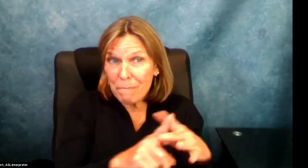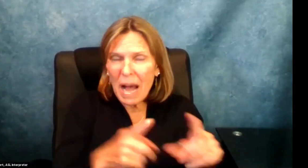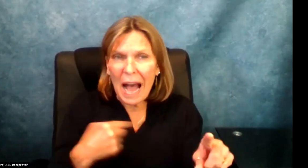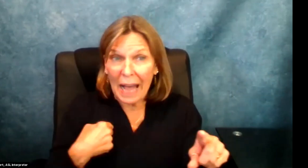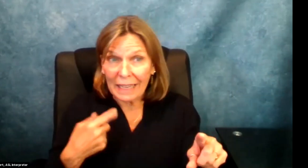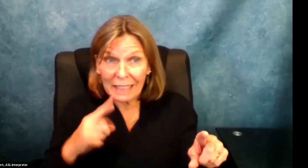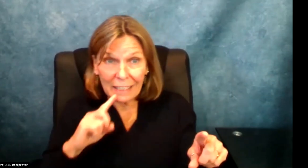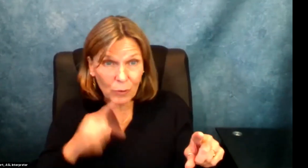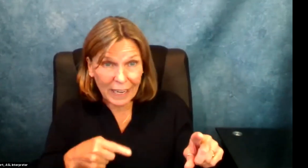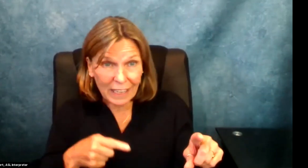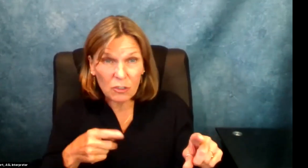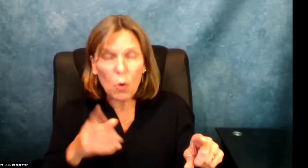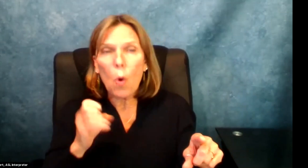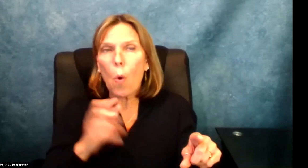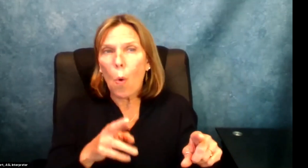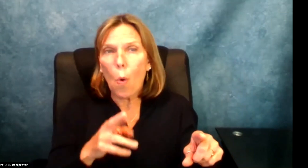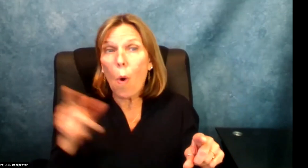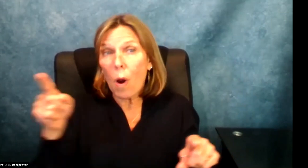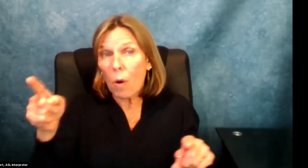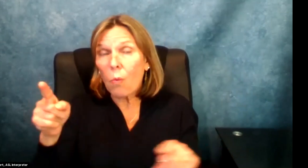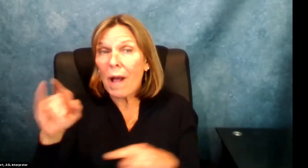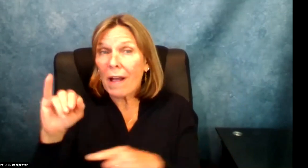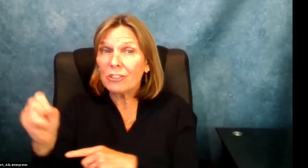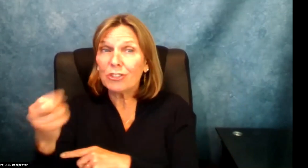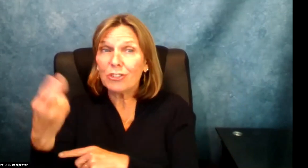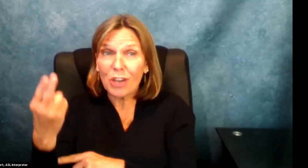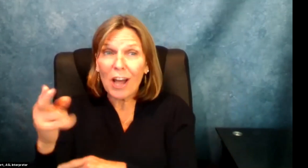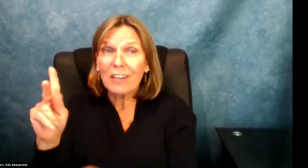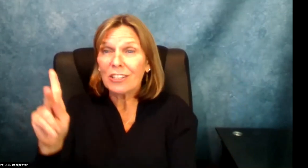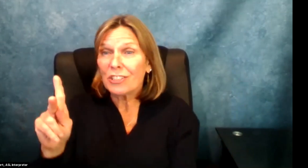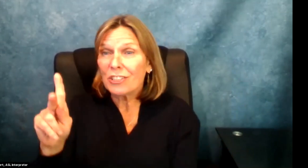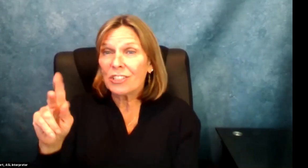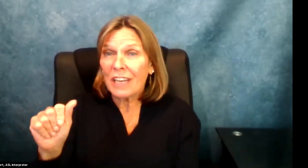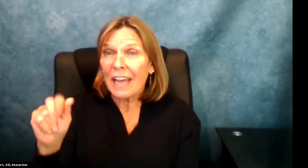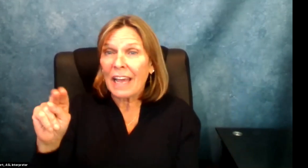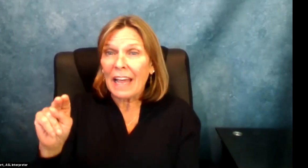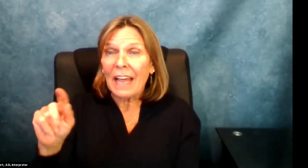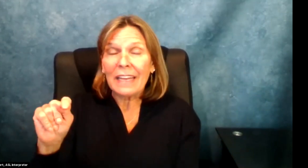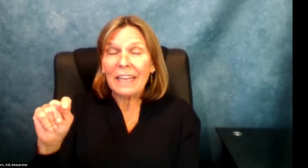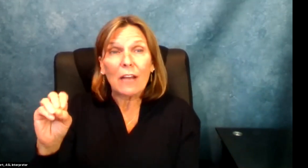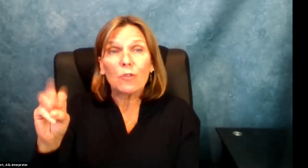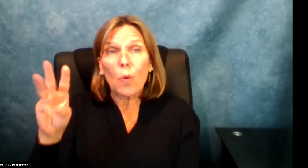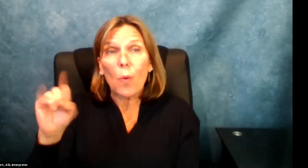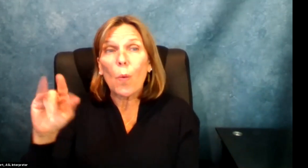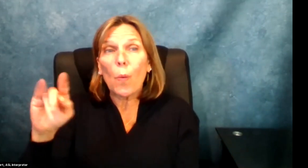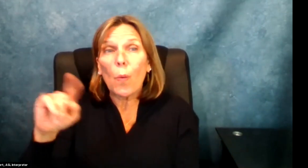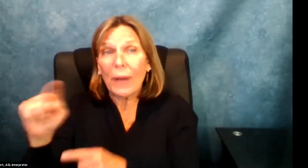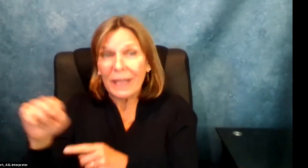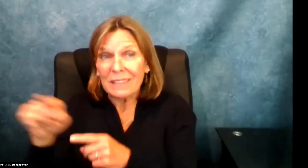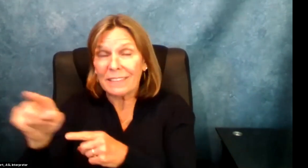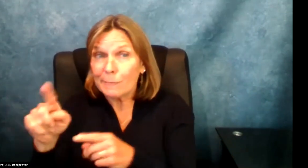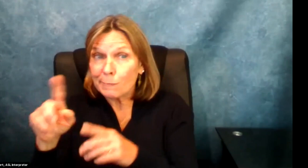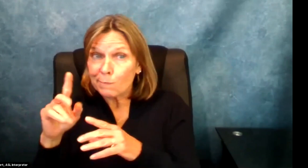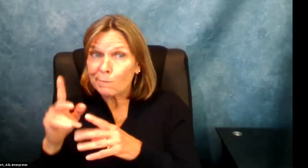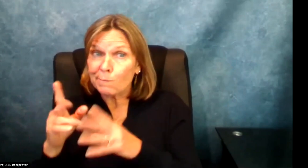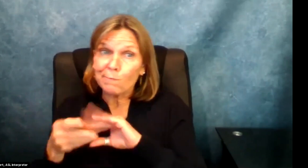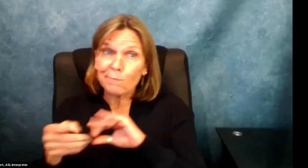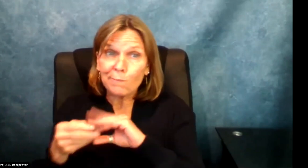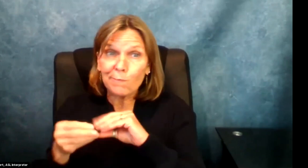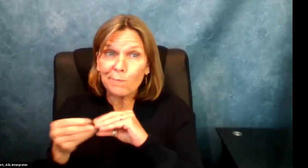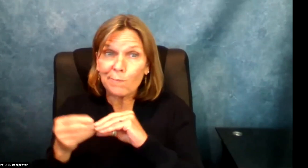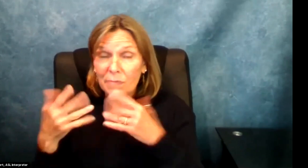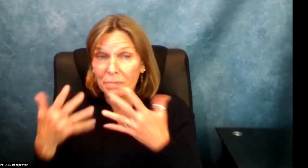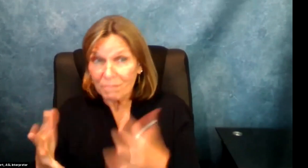Kantrowitz to answer when he's done with his presentation. We have Trudy Gilbert here with us today, who is